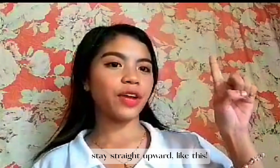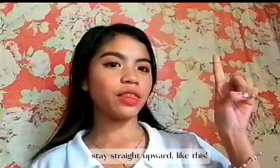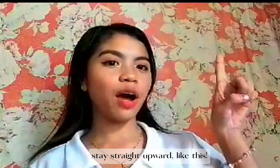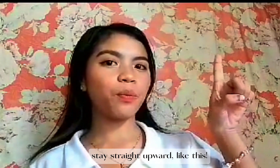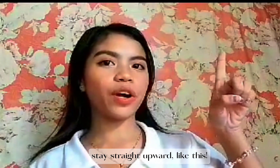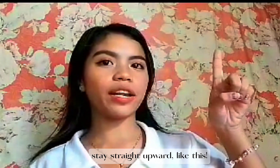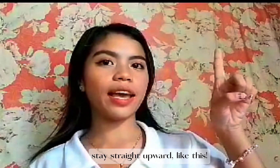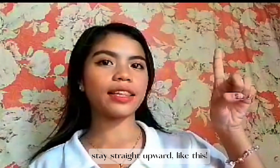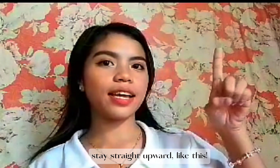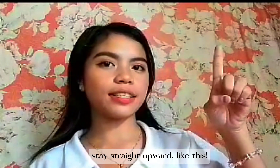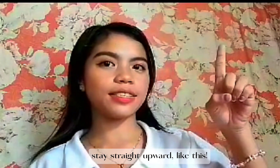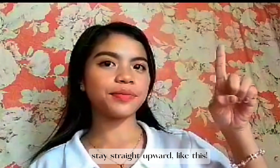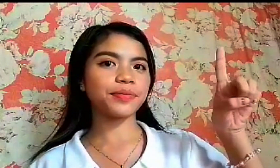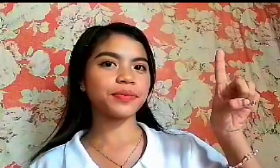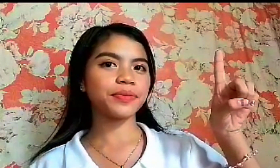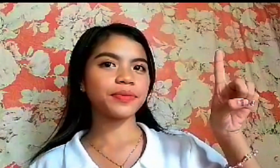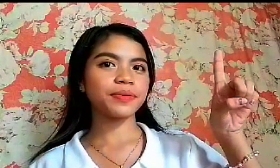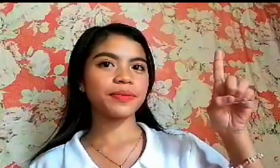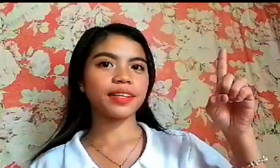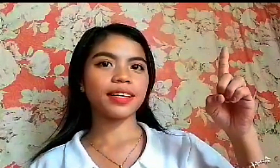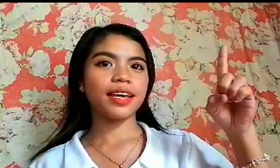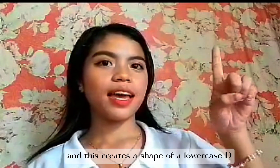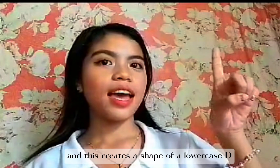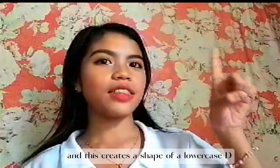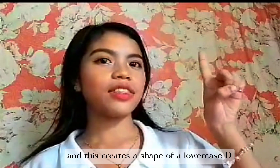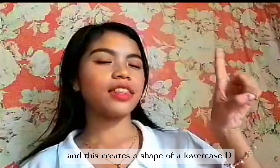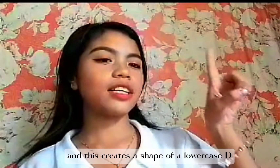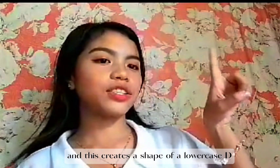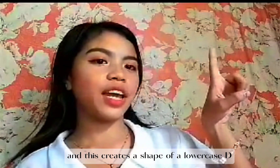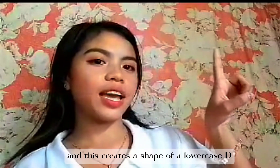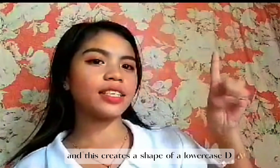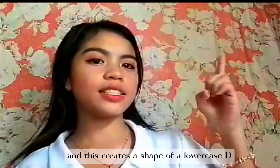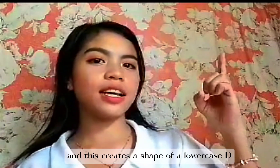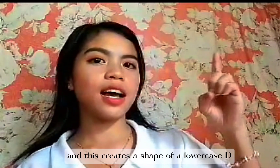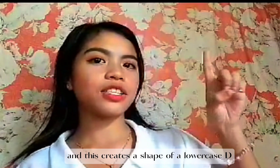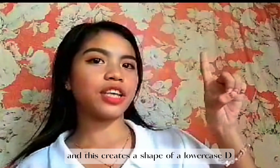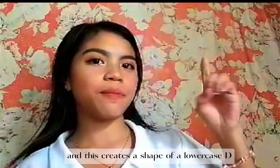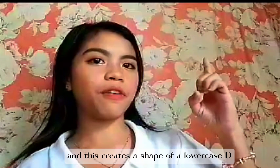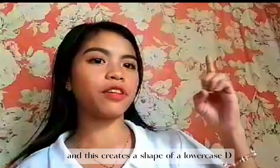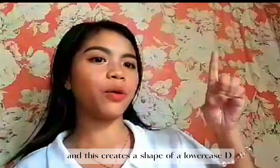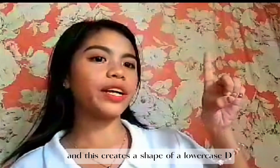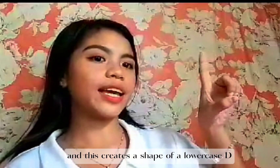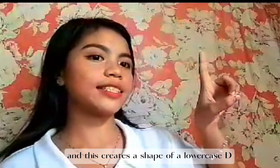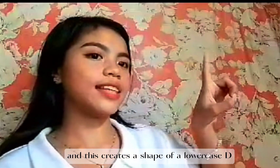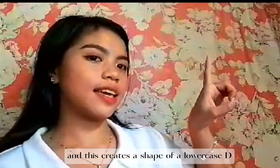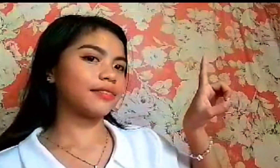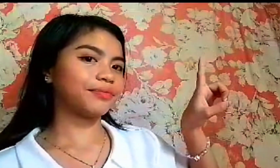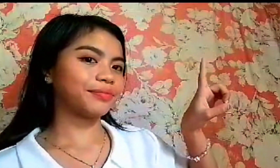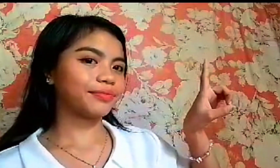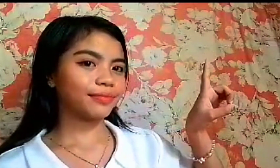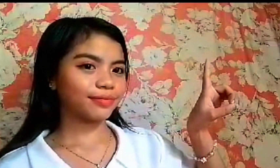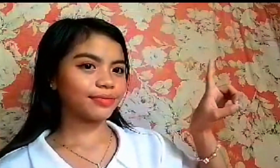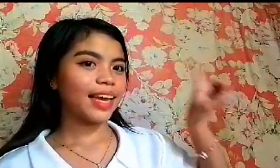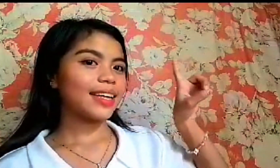straight upward like this. And this creates a shape of a lowercase d.